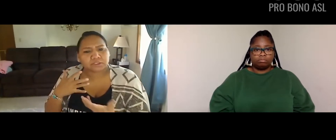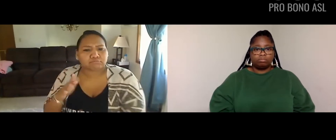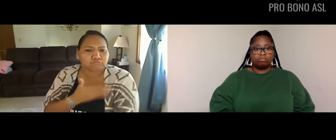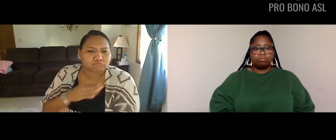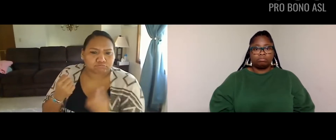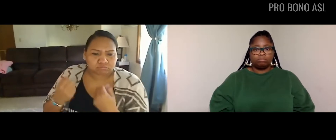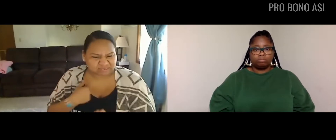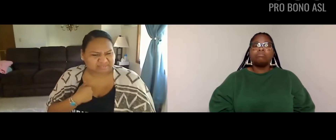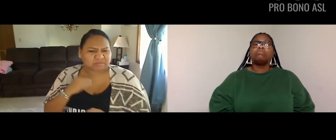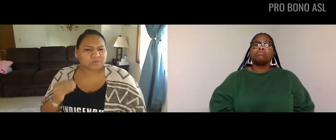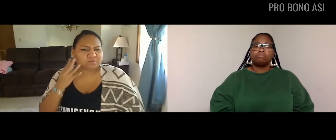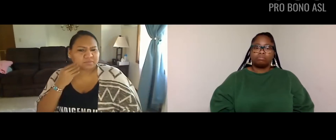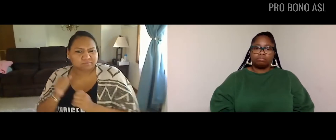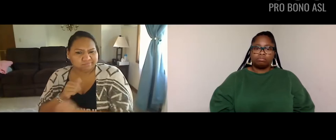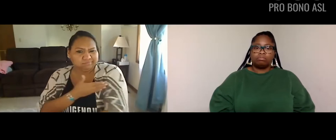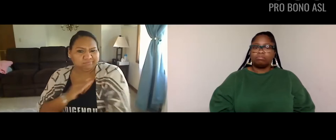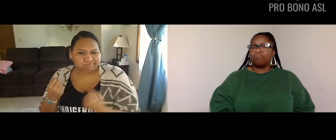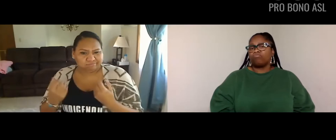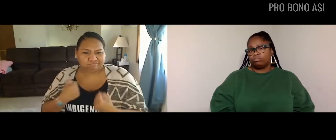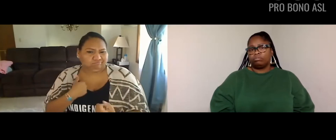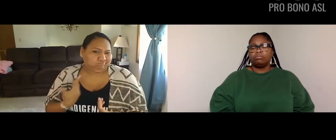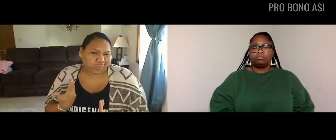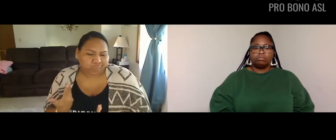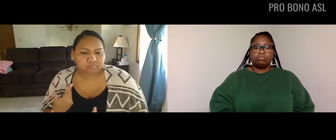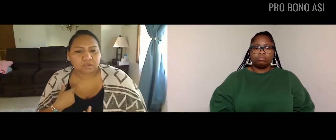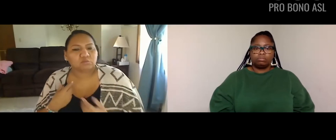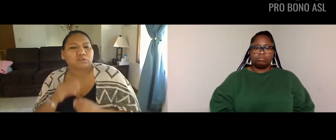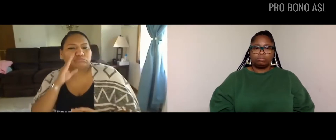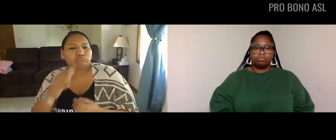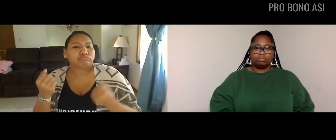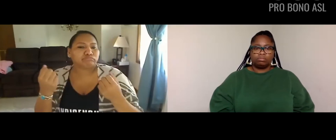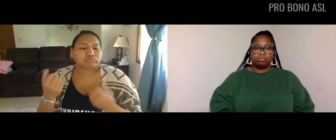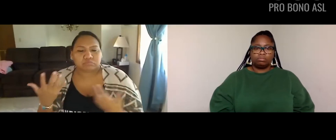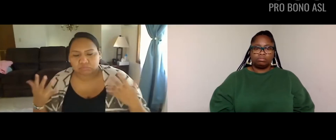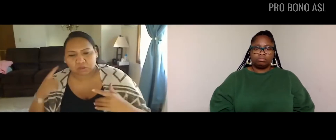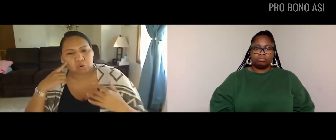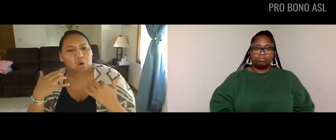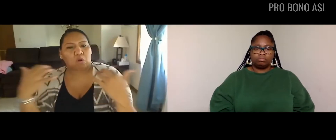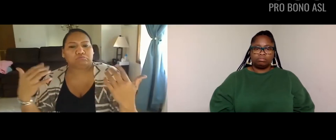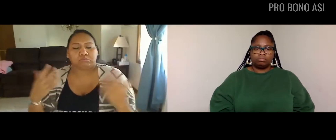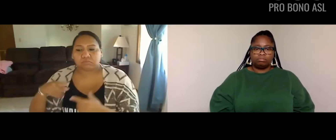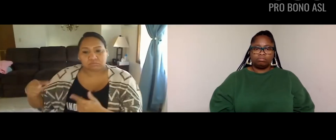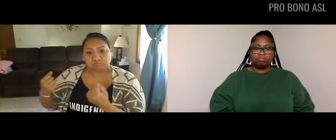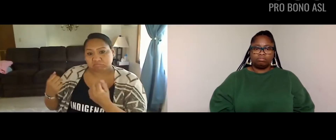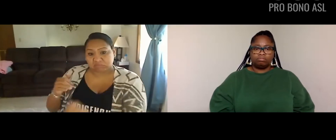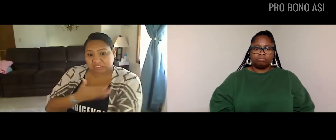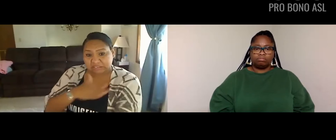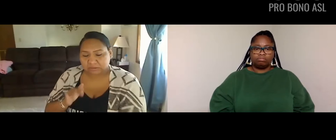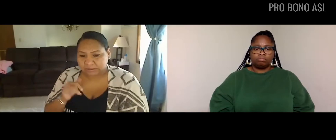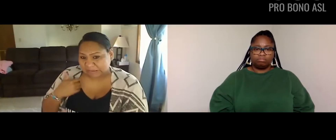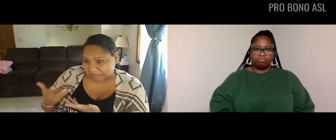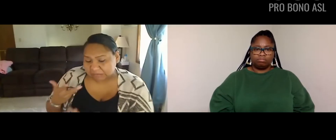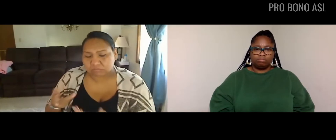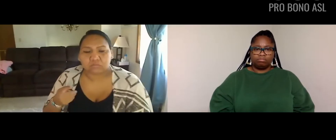for the day, who would be interpreting what the songs would be, what the chants would be, and we decided what